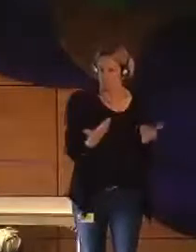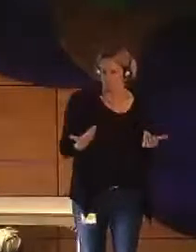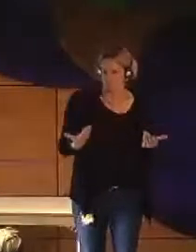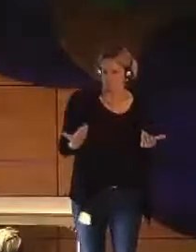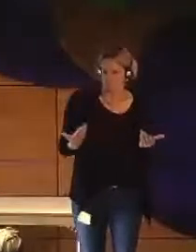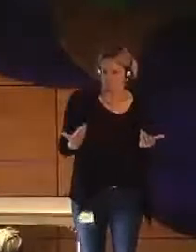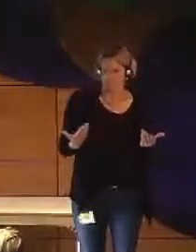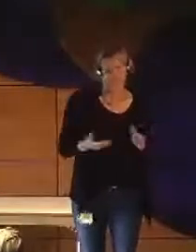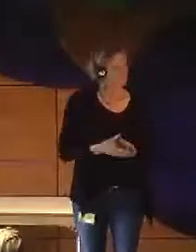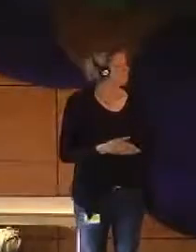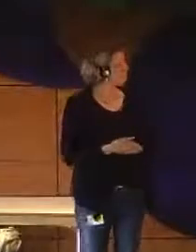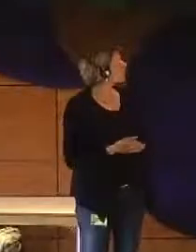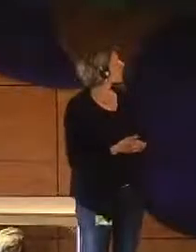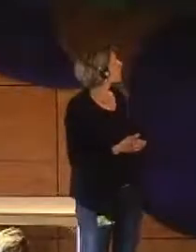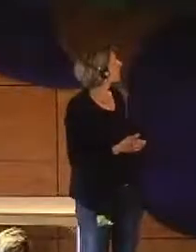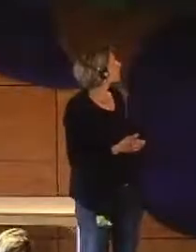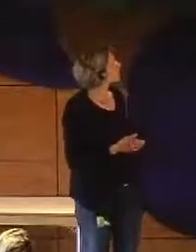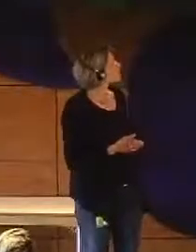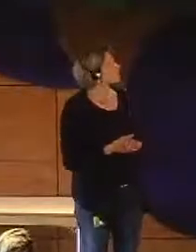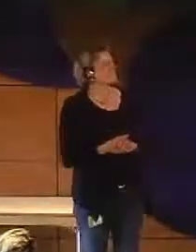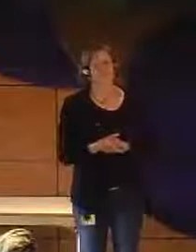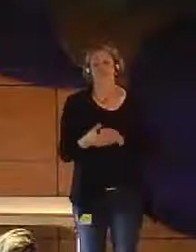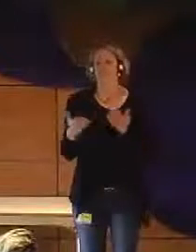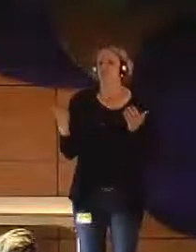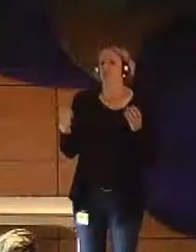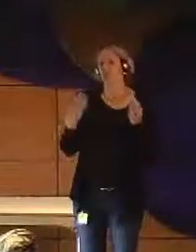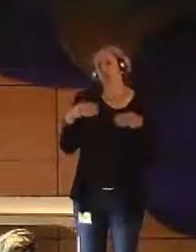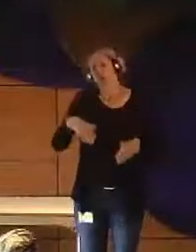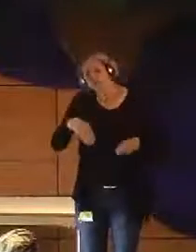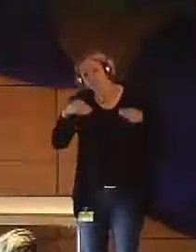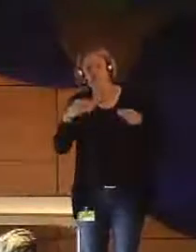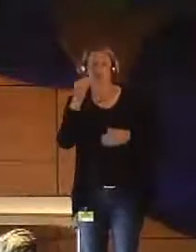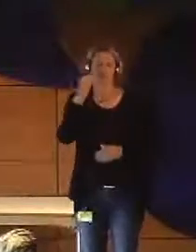so we put our kids in about 13 years.